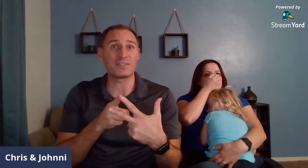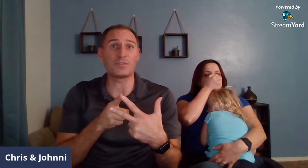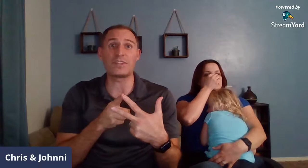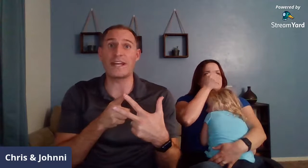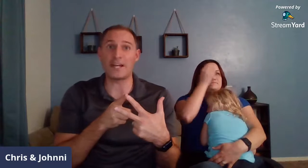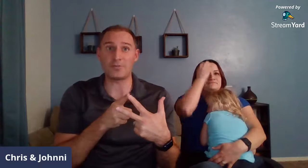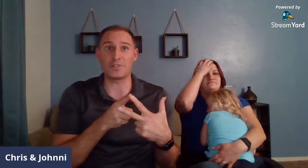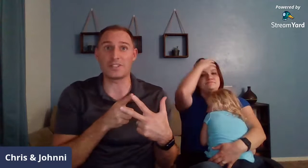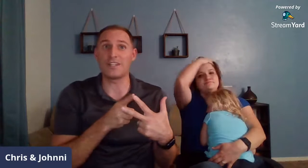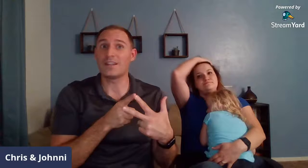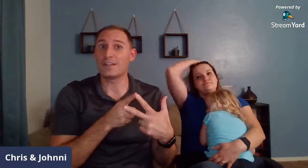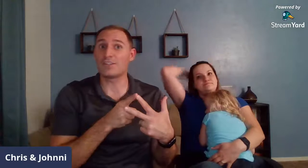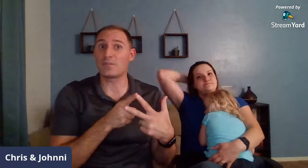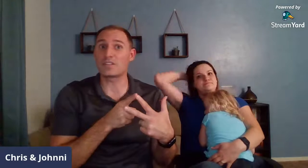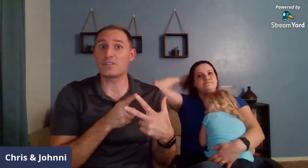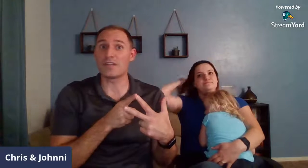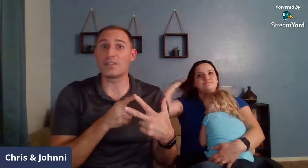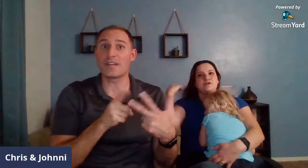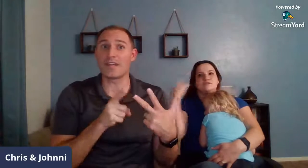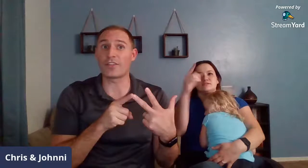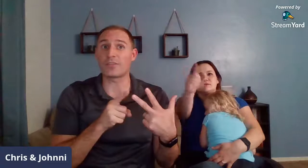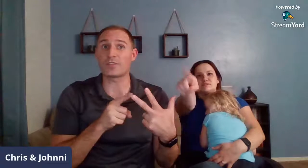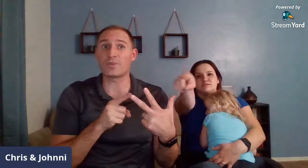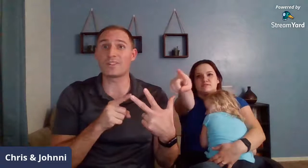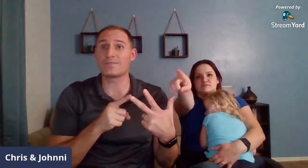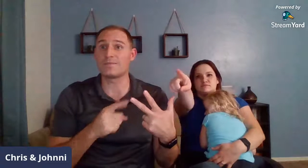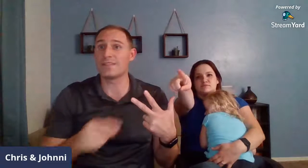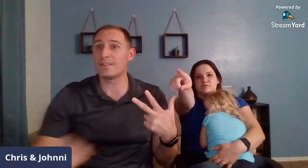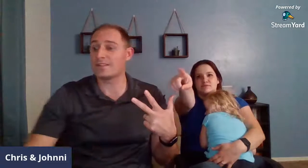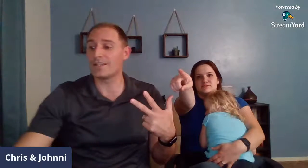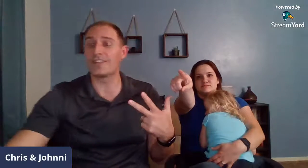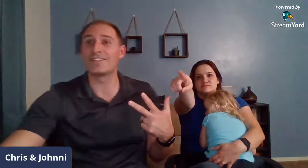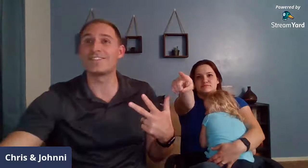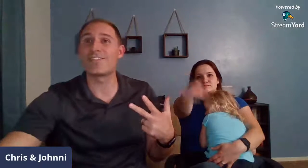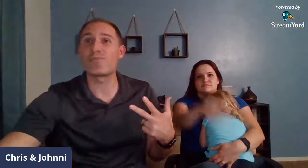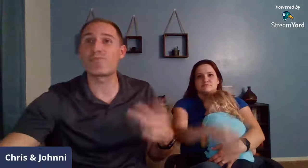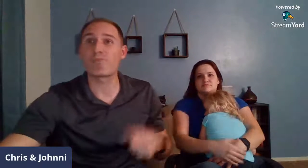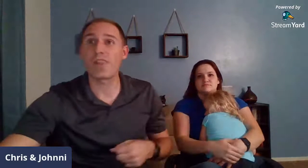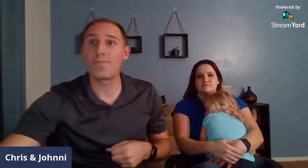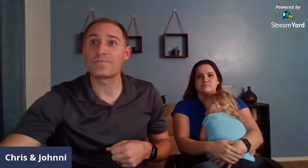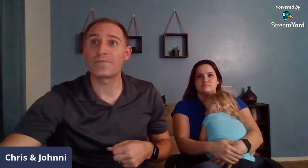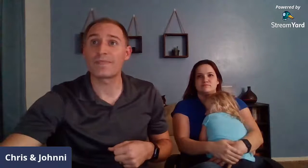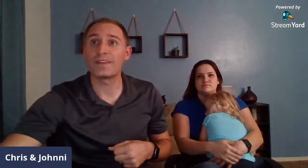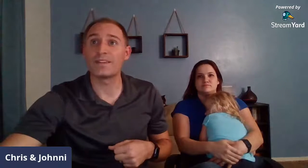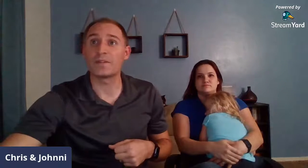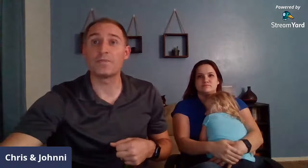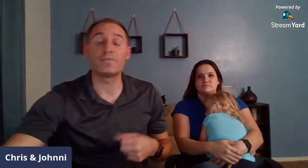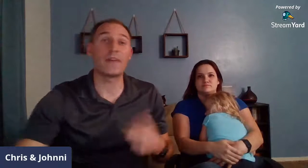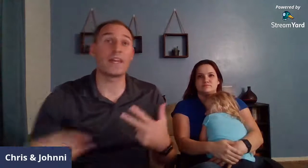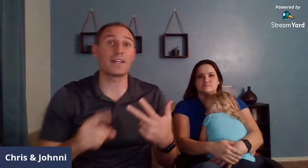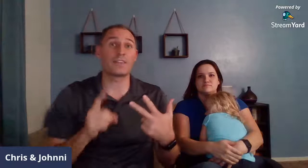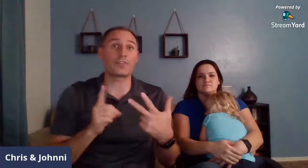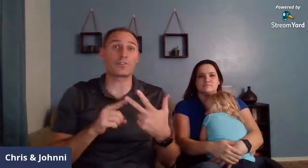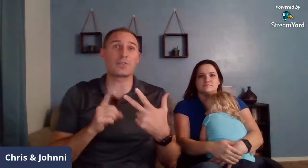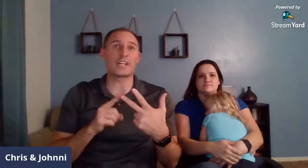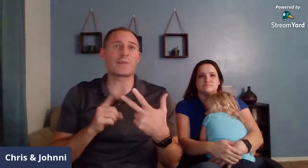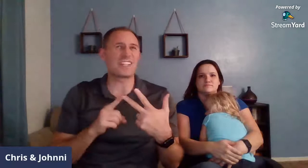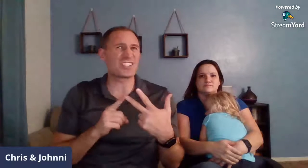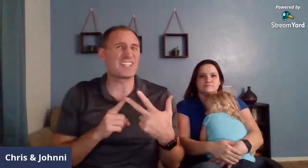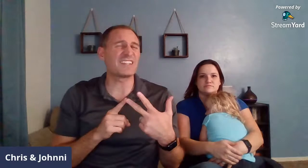comprehensible output, using what you know. And the third one... Somebody wants to. Oh. There we go. And the third one, I'm going to cheat a little